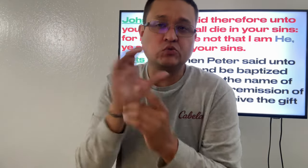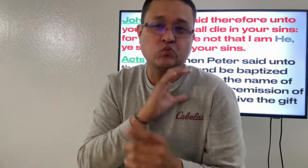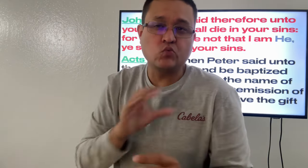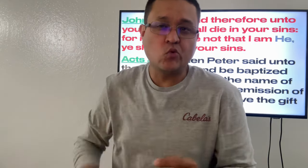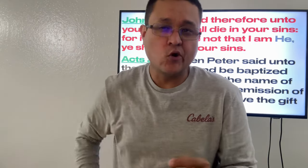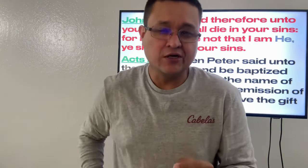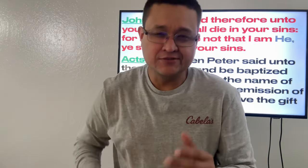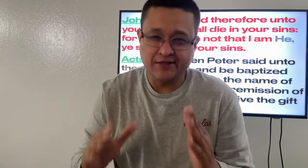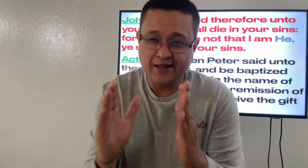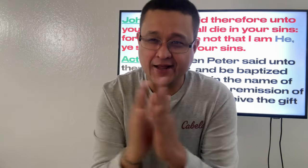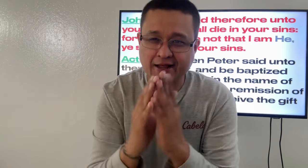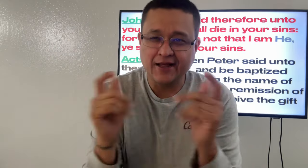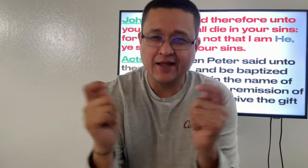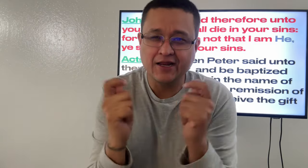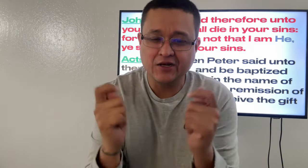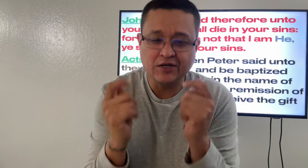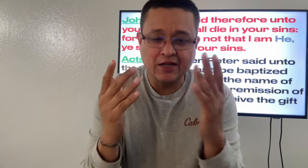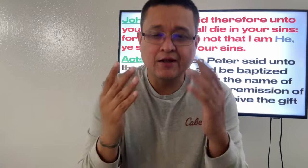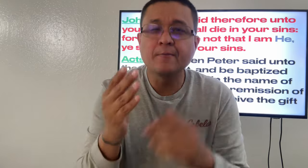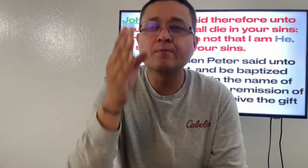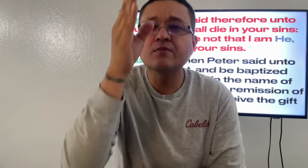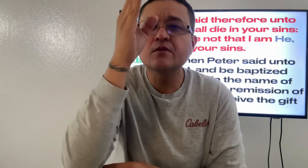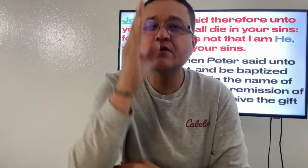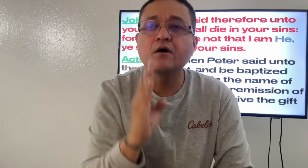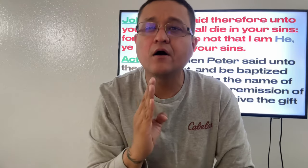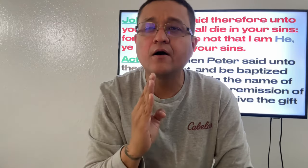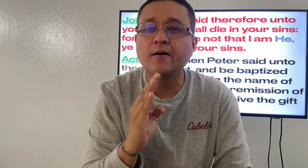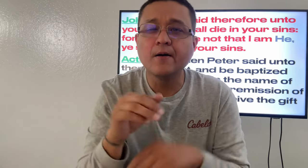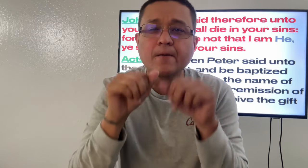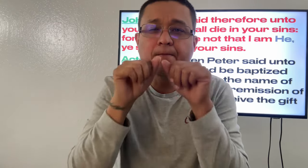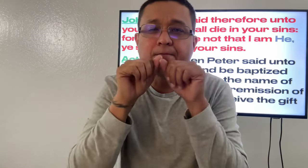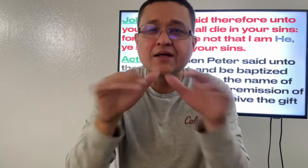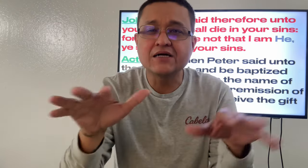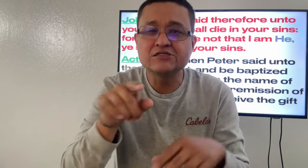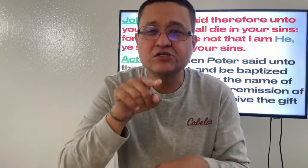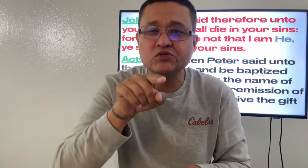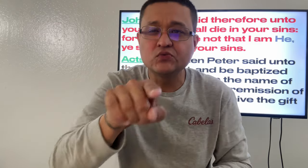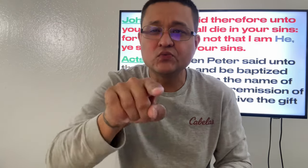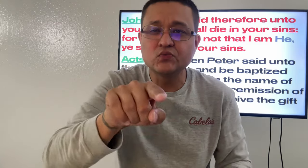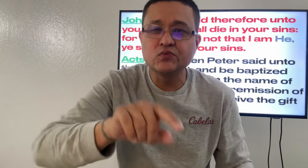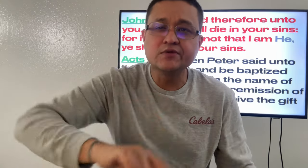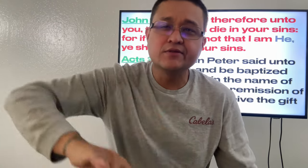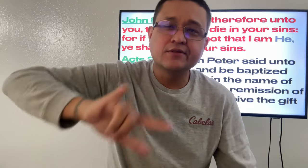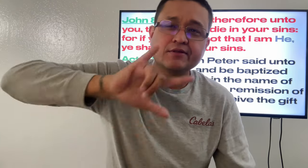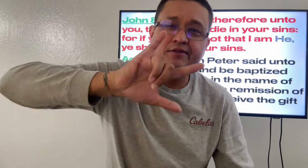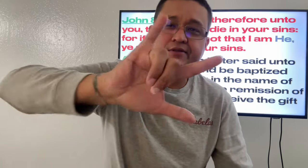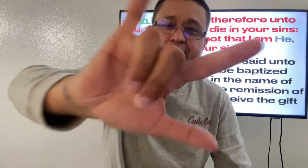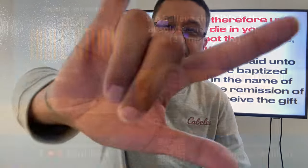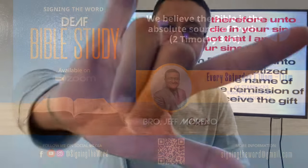so you can be reconciled with Christ God bless you love you